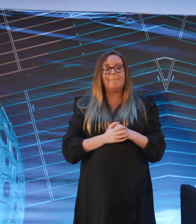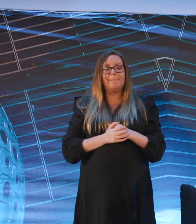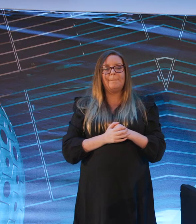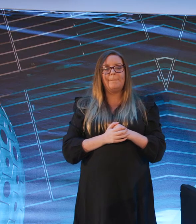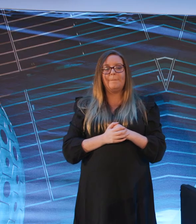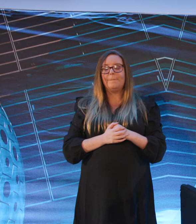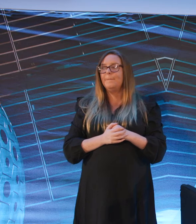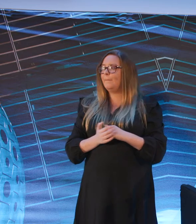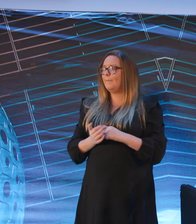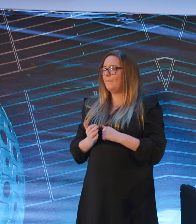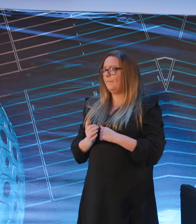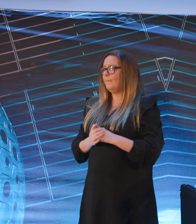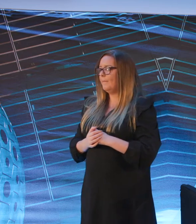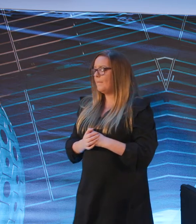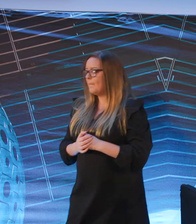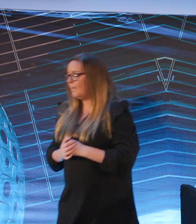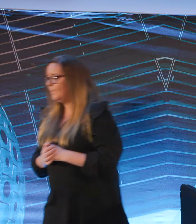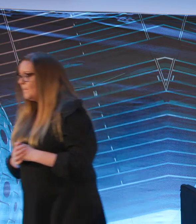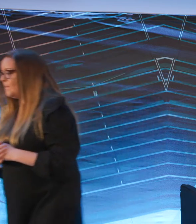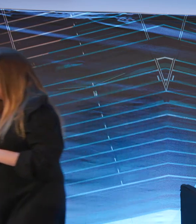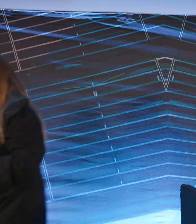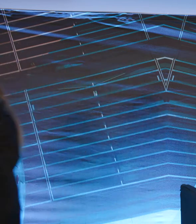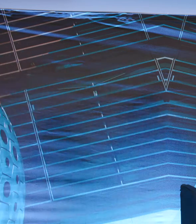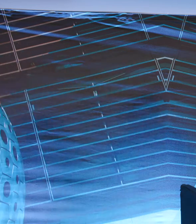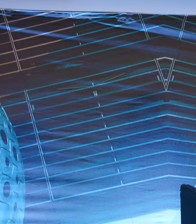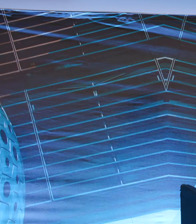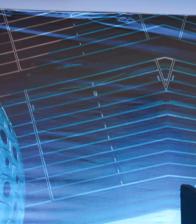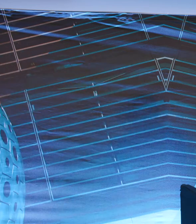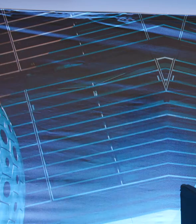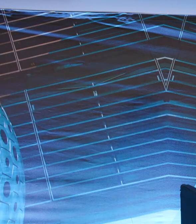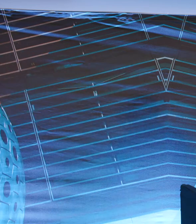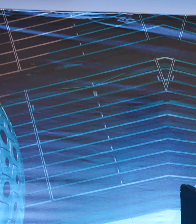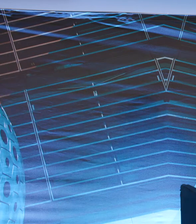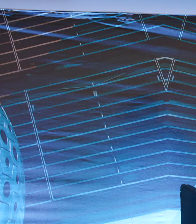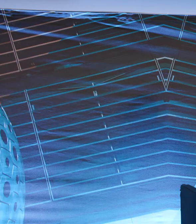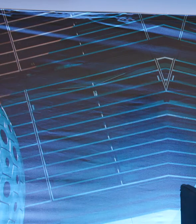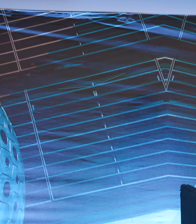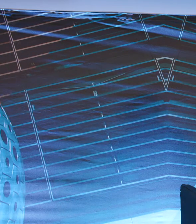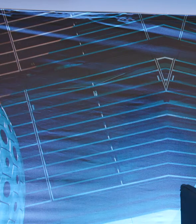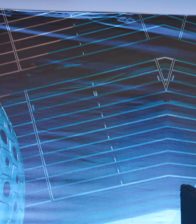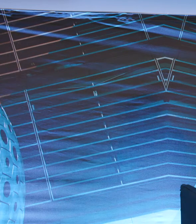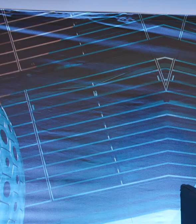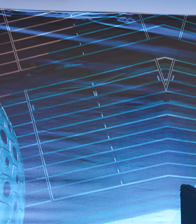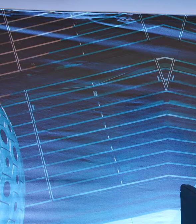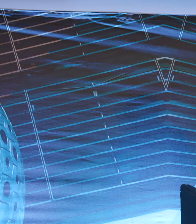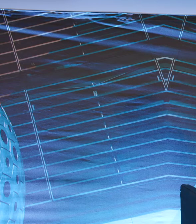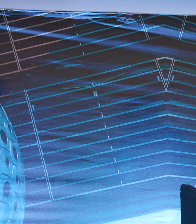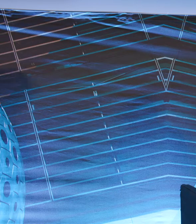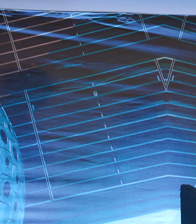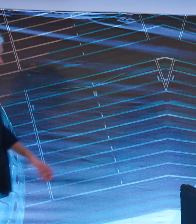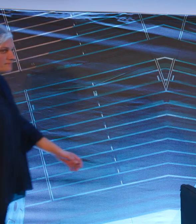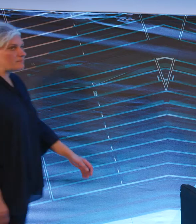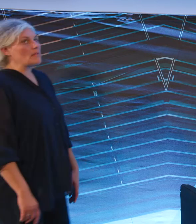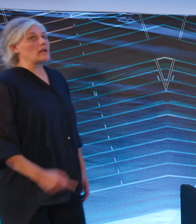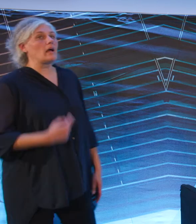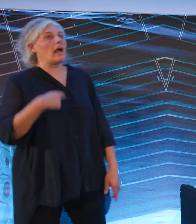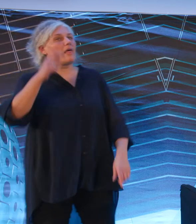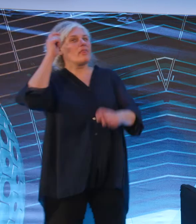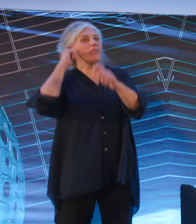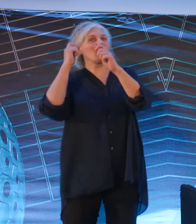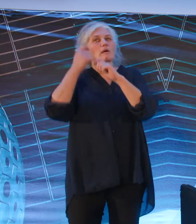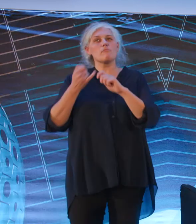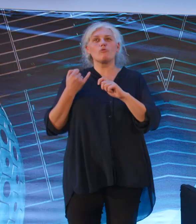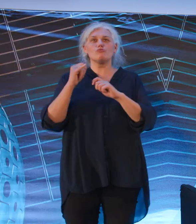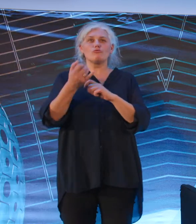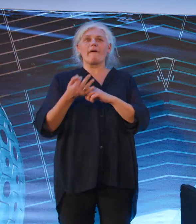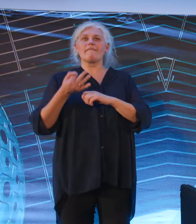As I contemplate the journey that lies ahead, a poem